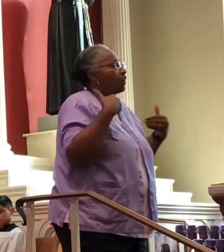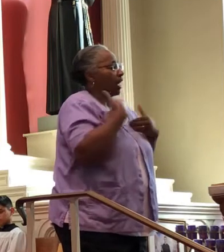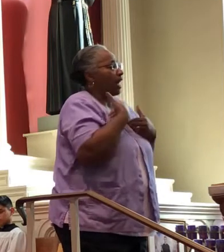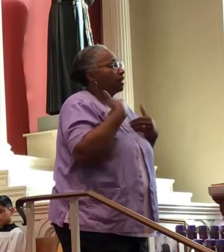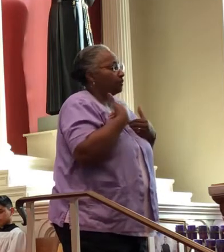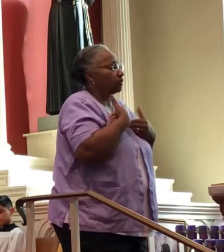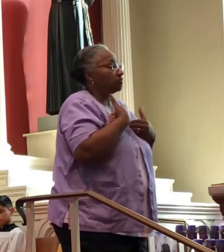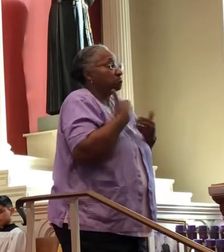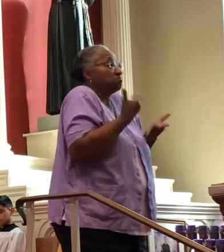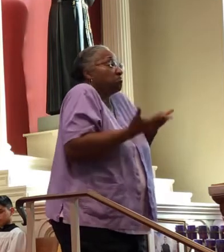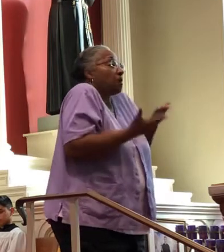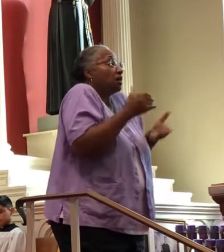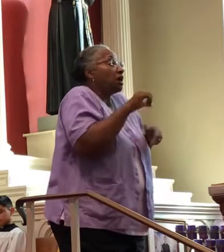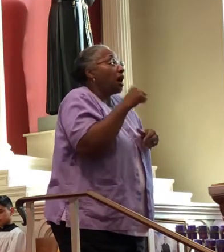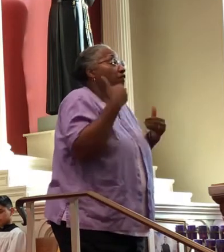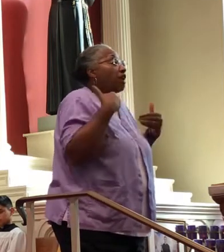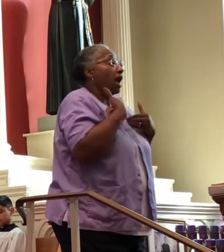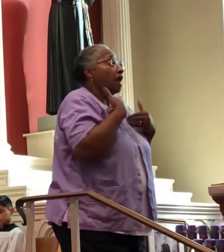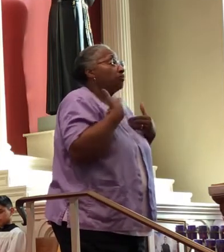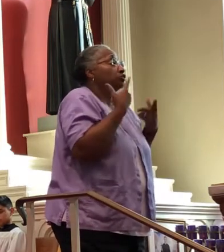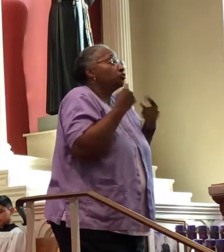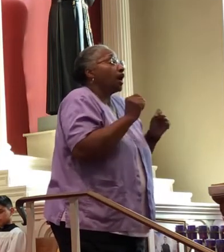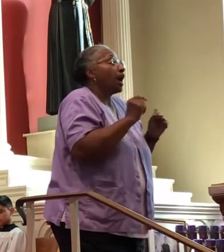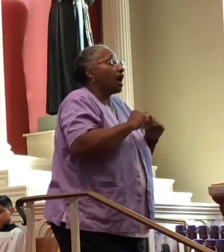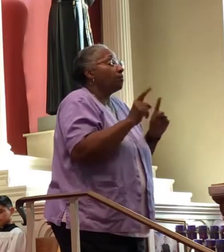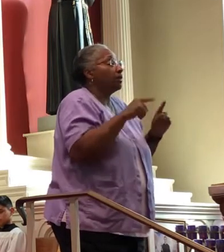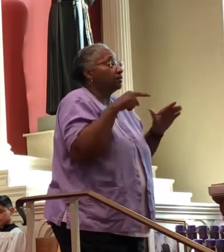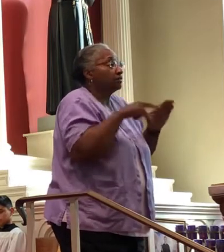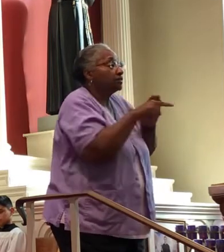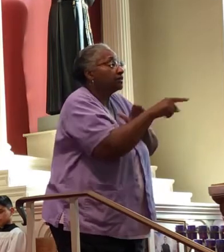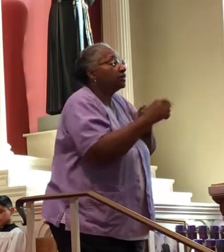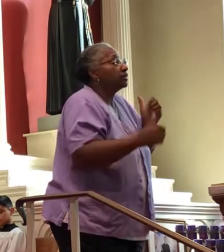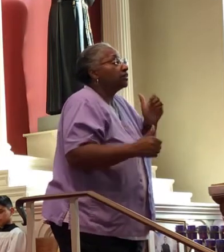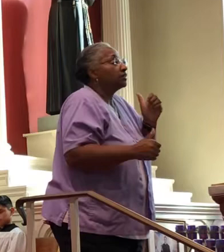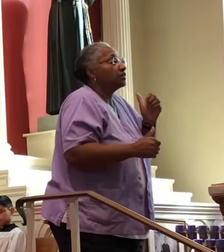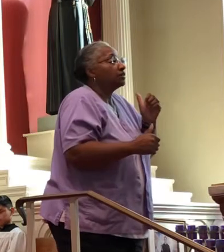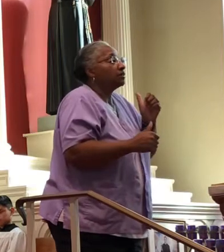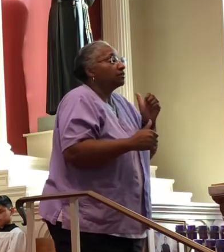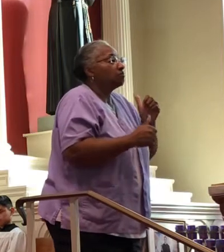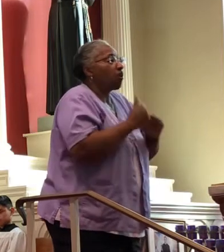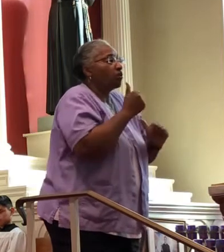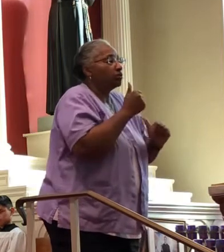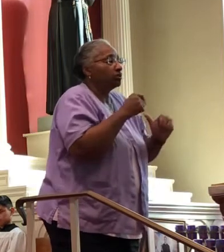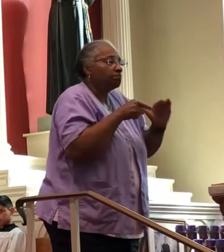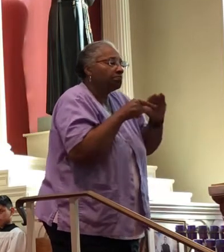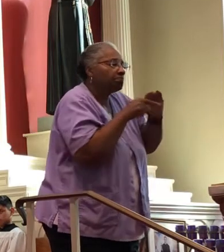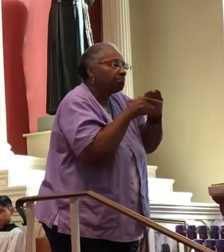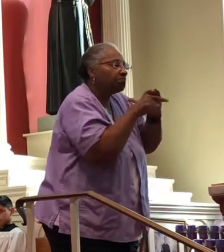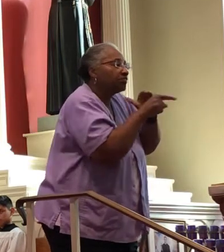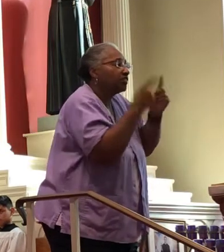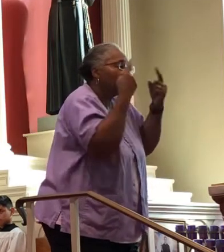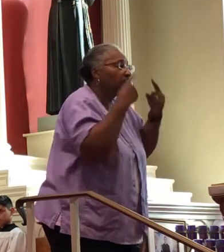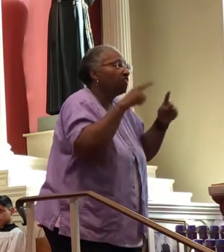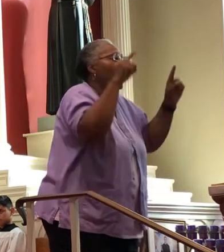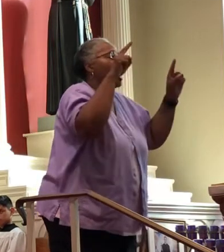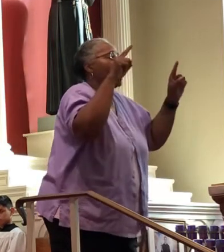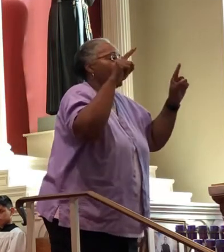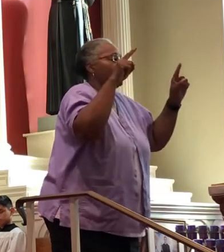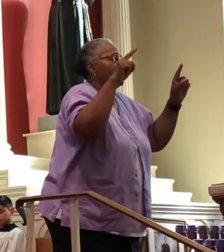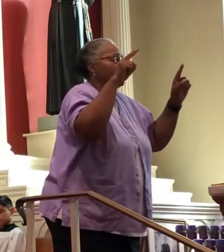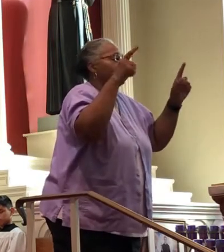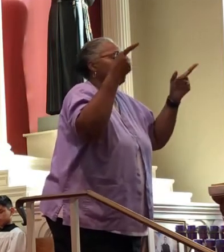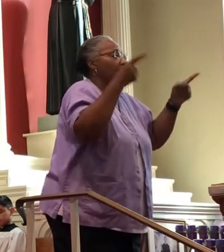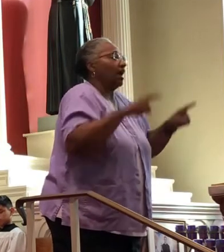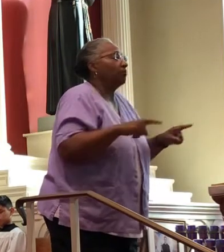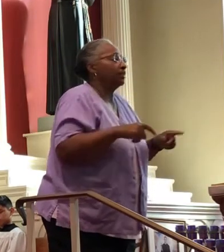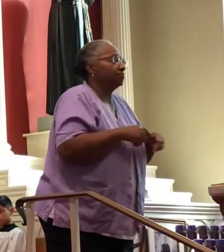they didn't succeed. But the serpent was the most cunning, so he finally succeeded. But the point I'm trying to make is that there was